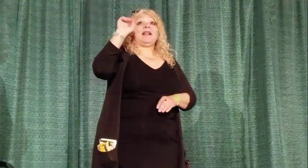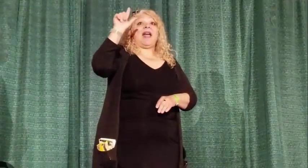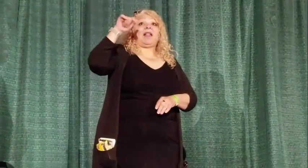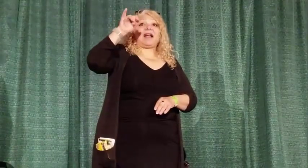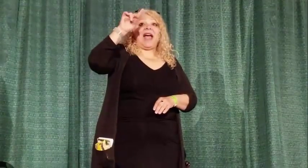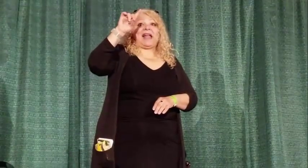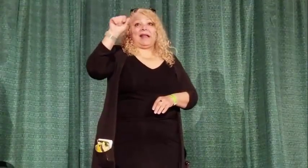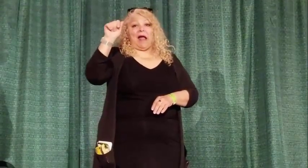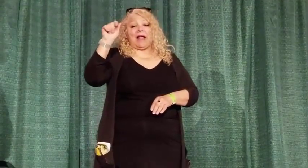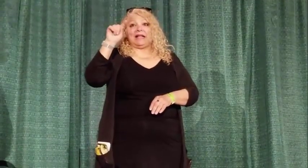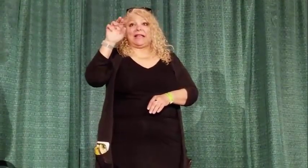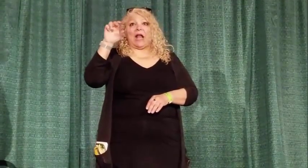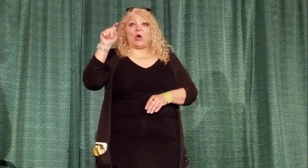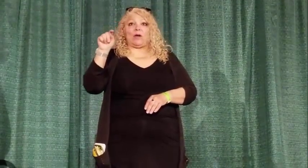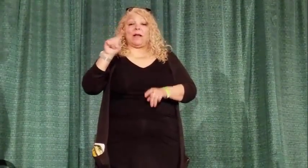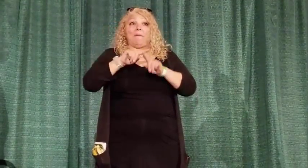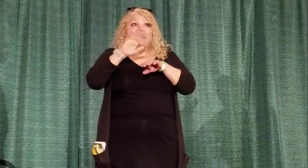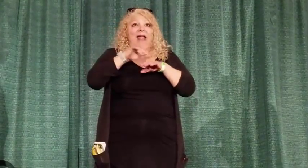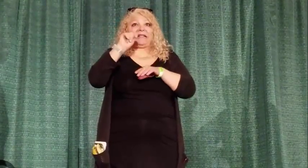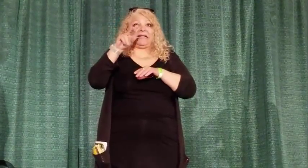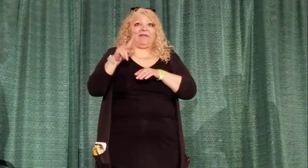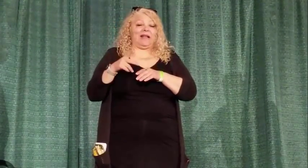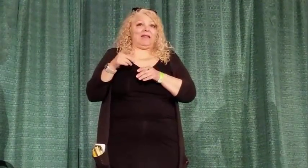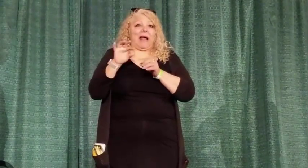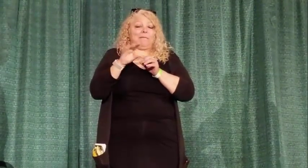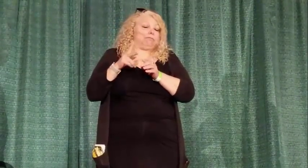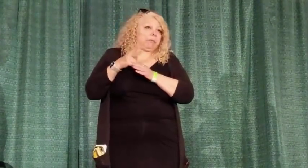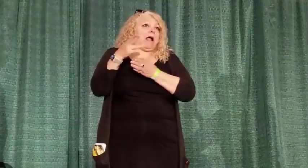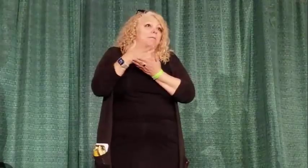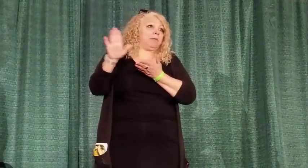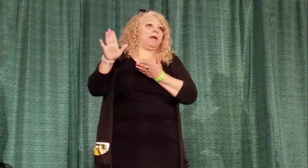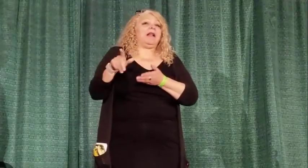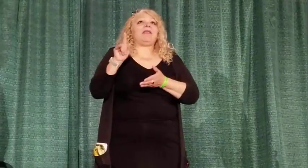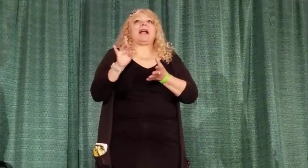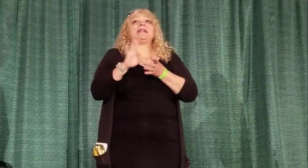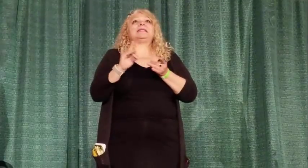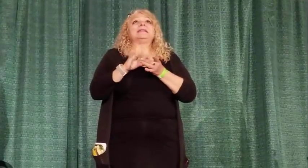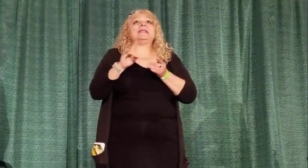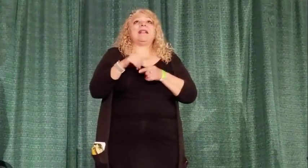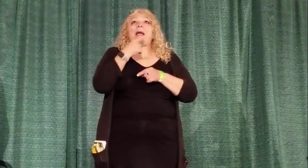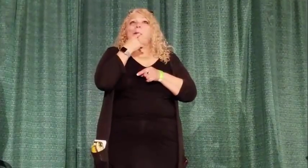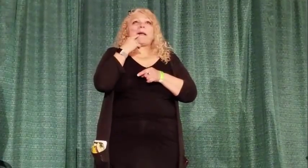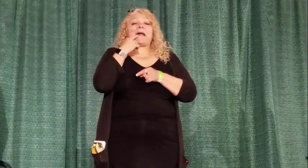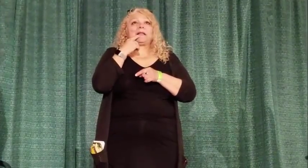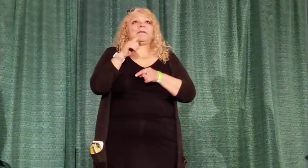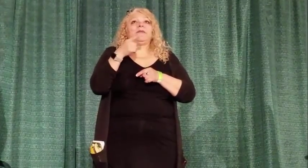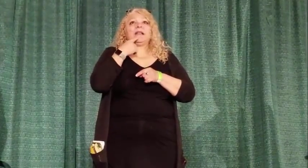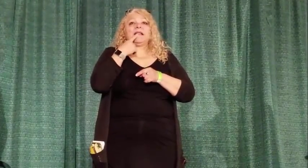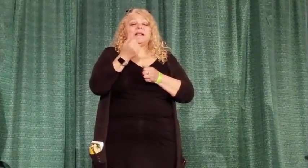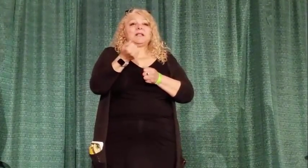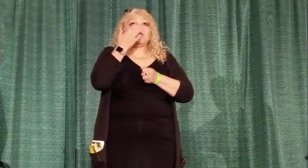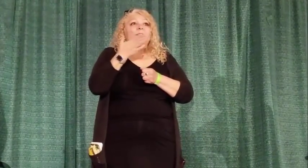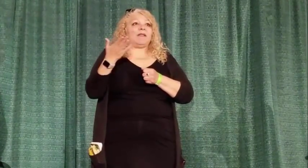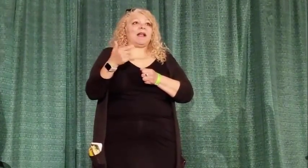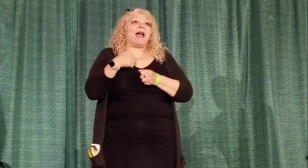it out. They cut it out of the show, and they instead have me saying, they dubbed in, the stupidest thing, I'm